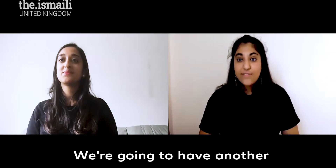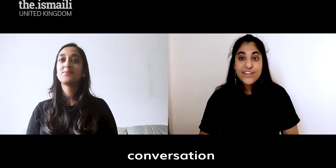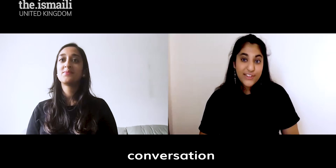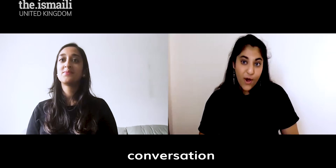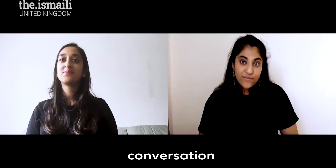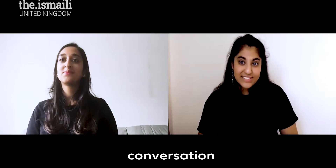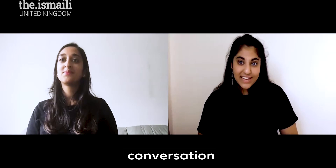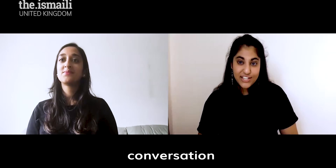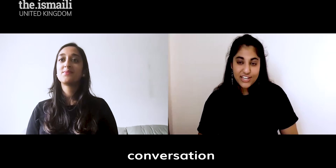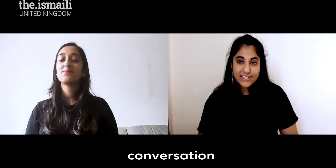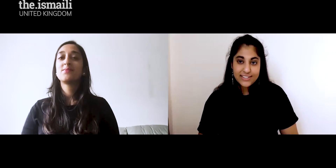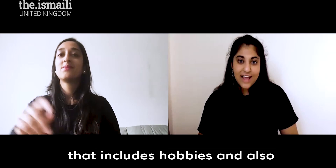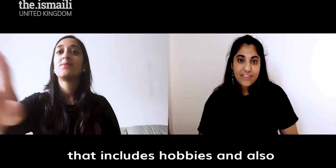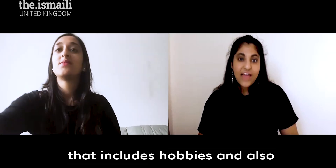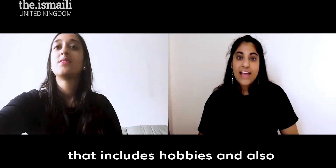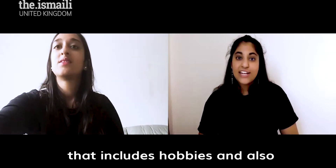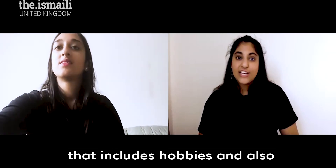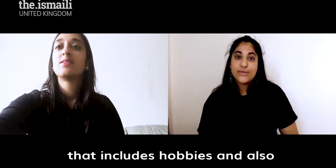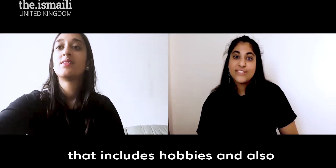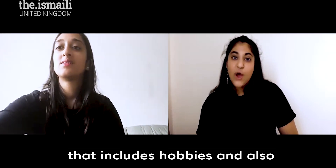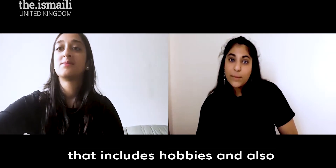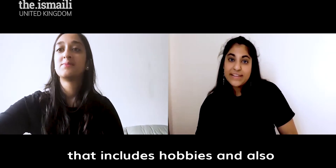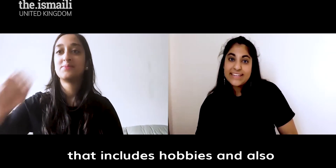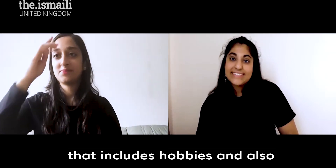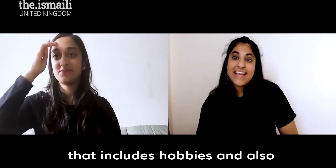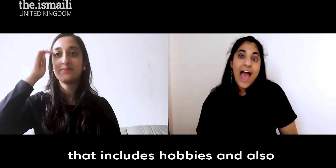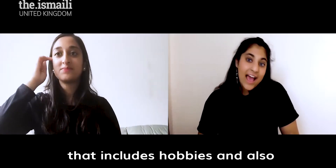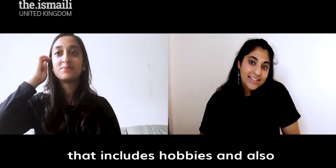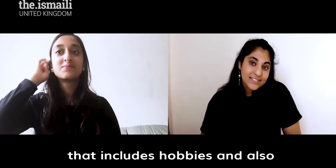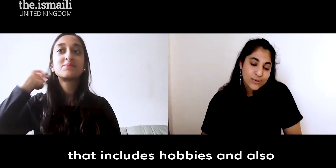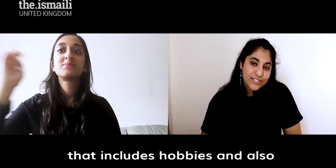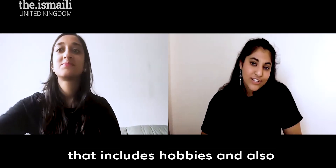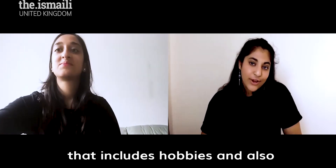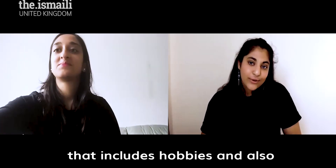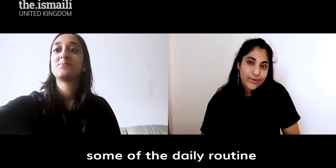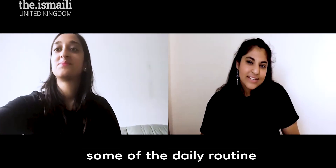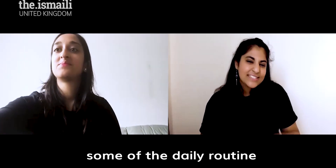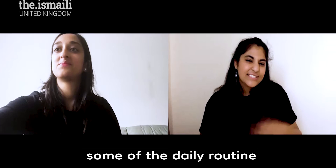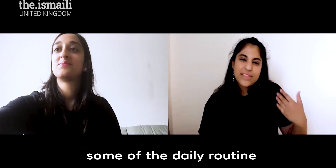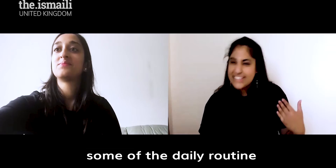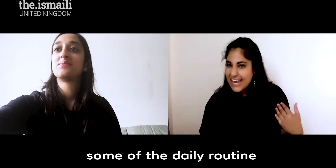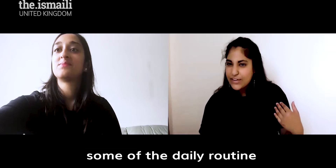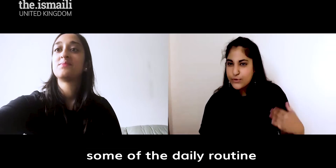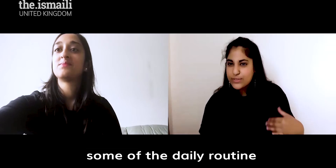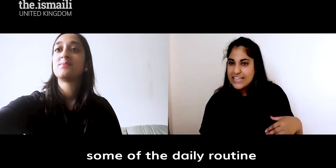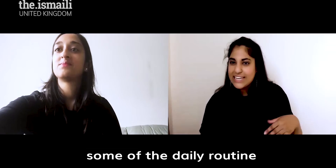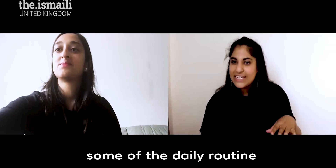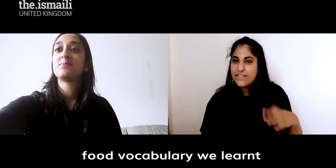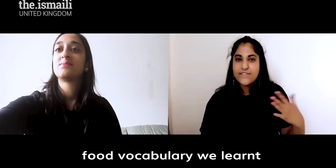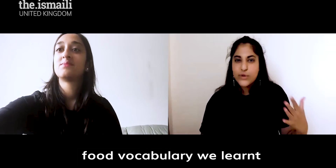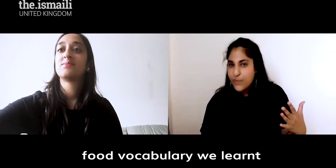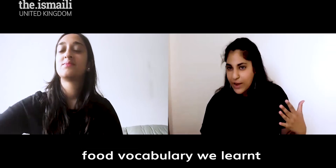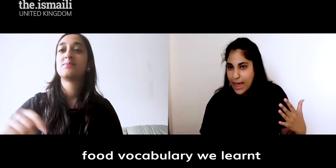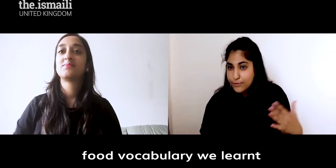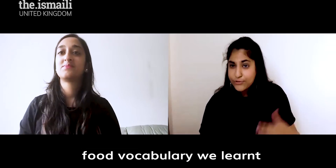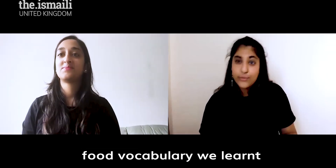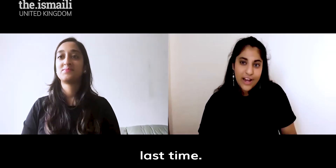another conversation that includes hobbies and also some of the daily routine food vocabulary we learnt